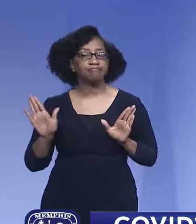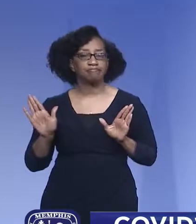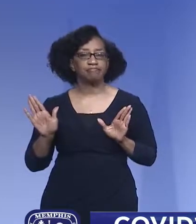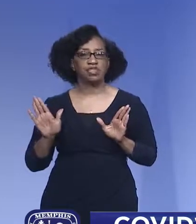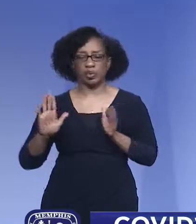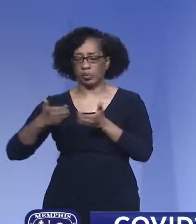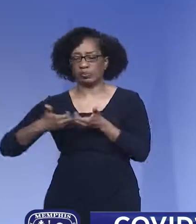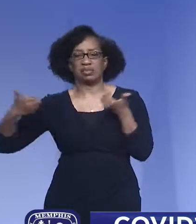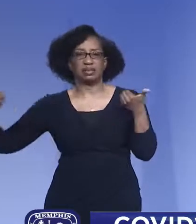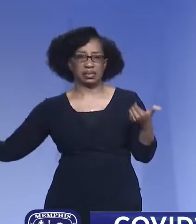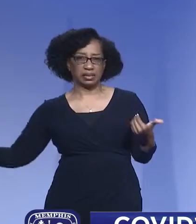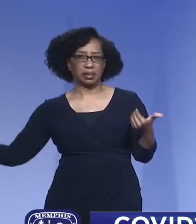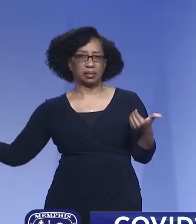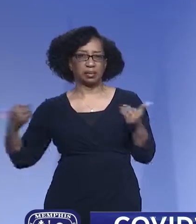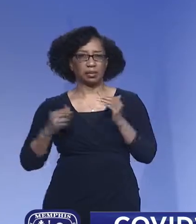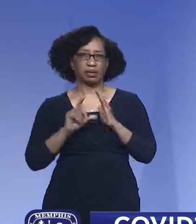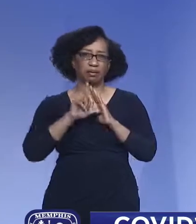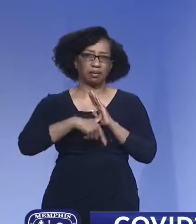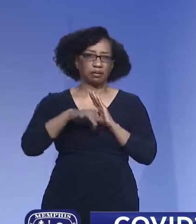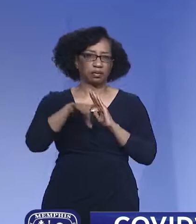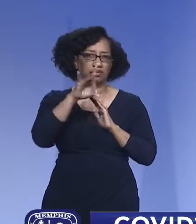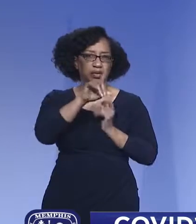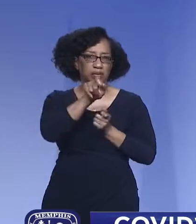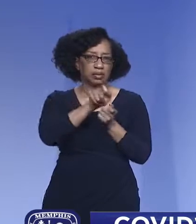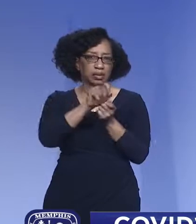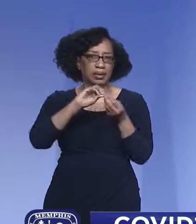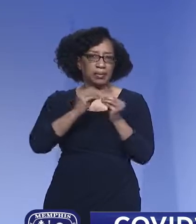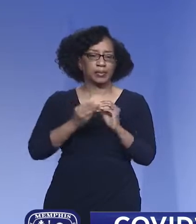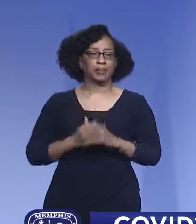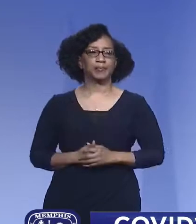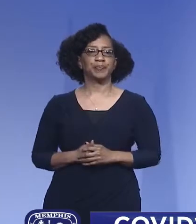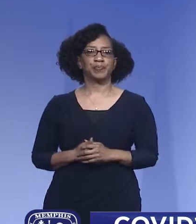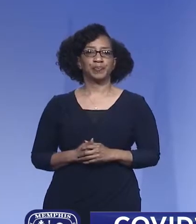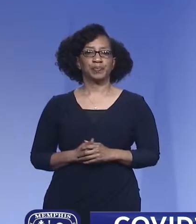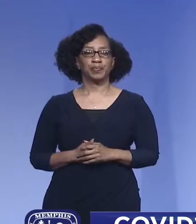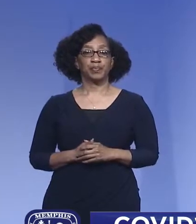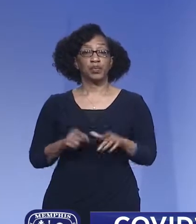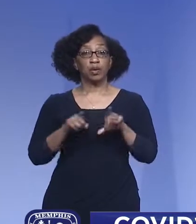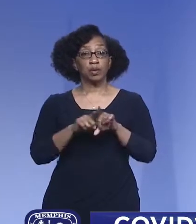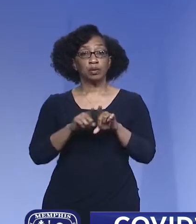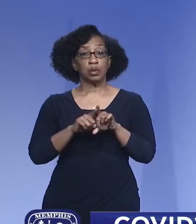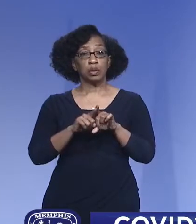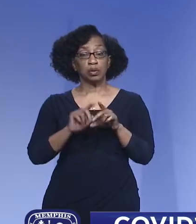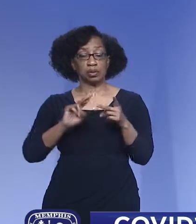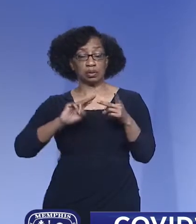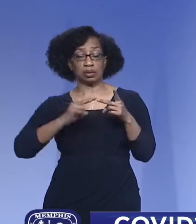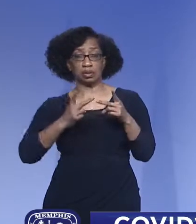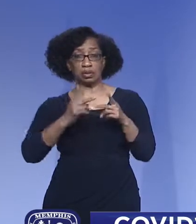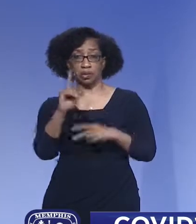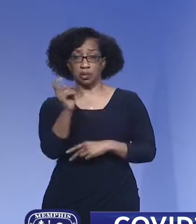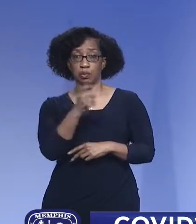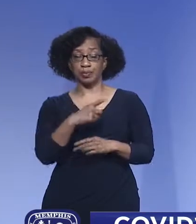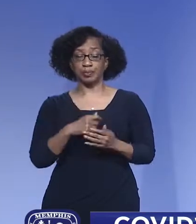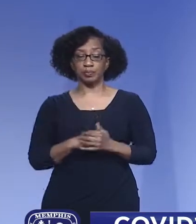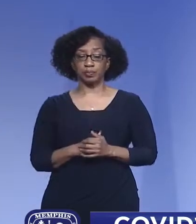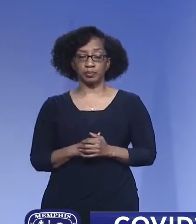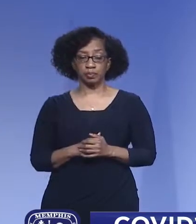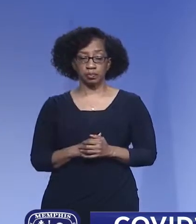that's the best number, but I'll try to get you a more accurate number. Sure, Doug, and while I have you up there for my follow-up, I know we went